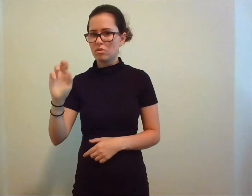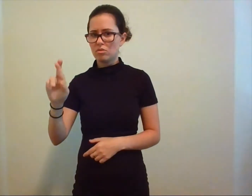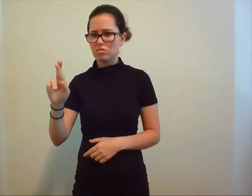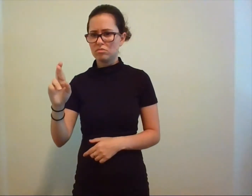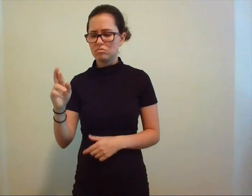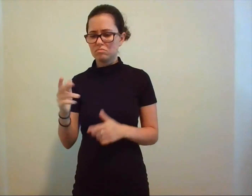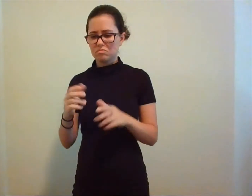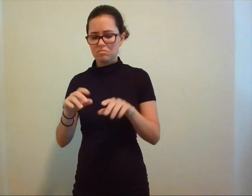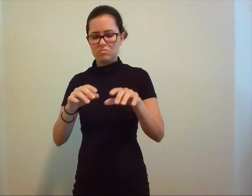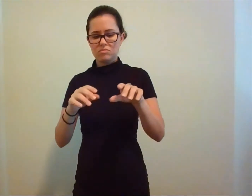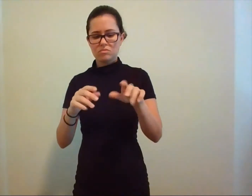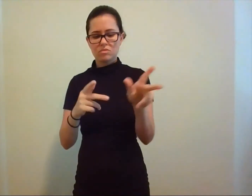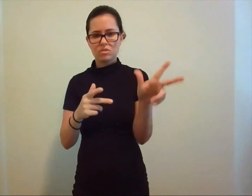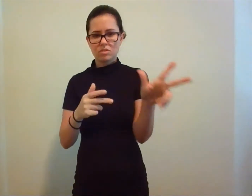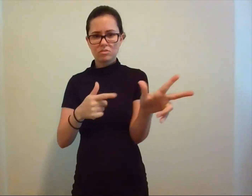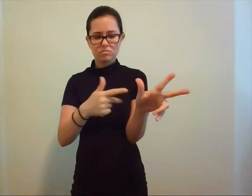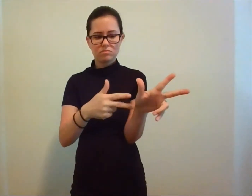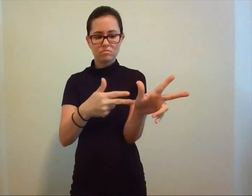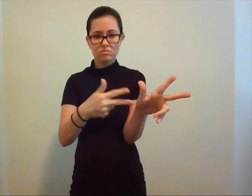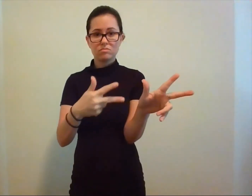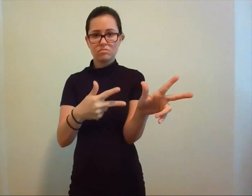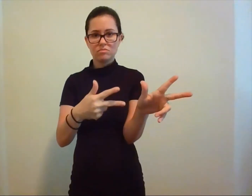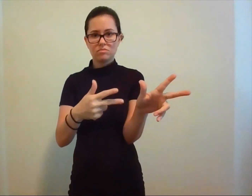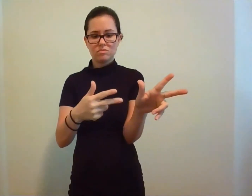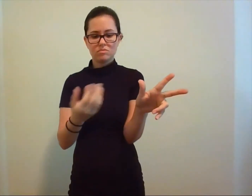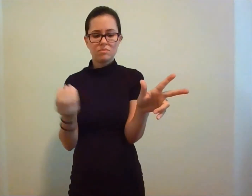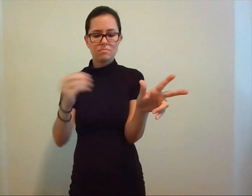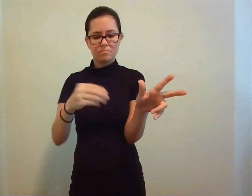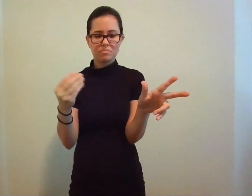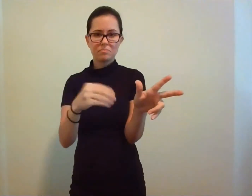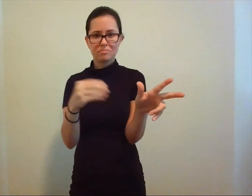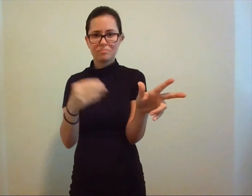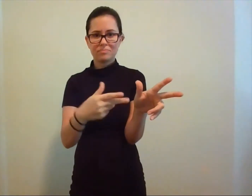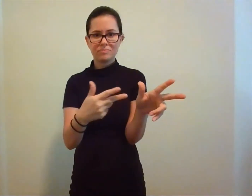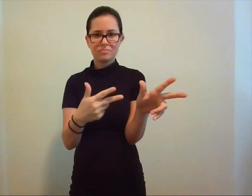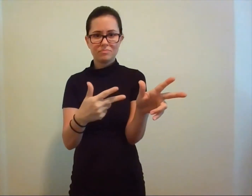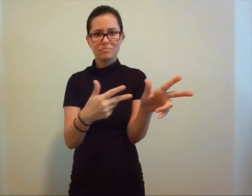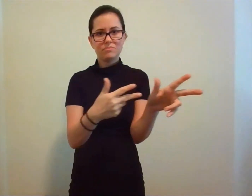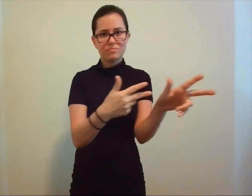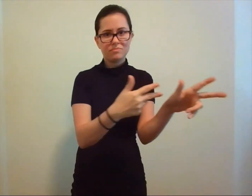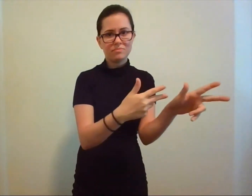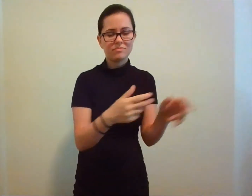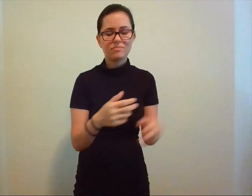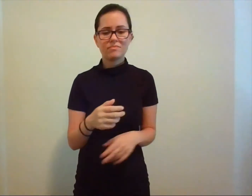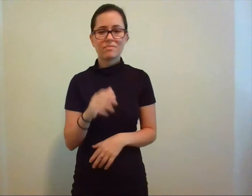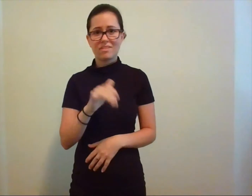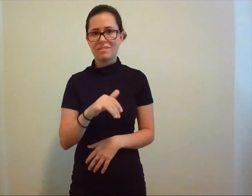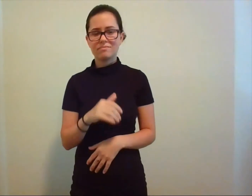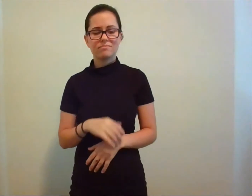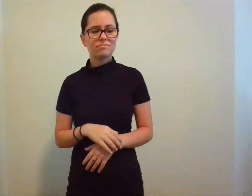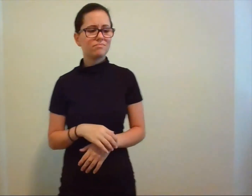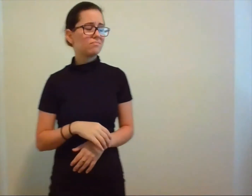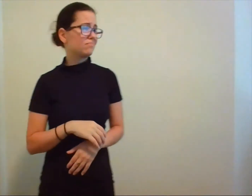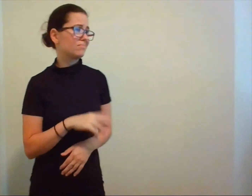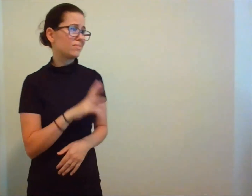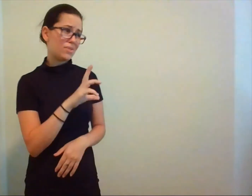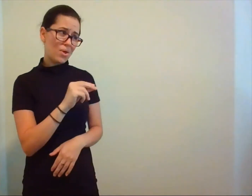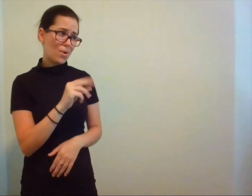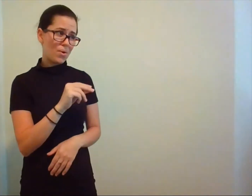Everything I packed was like so comfy, it was compressible. And then I'm like, the pièce de résistance.